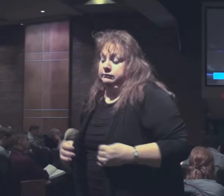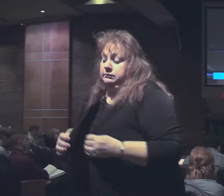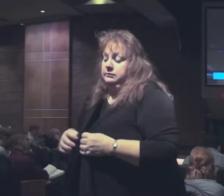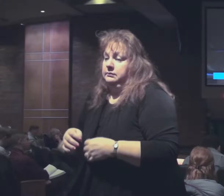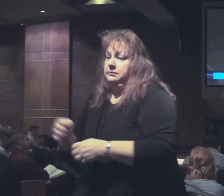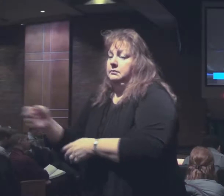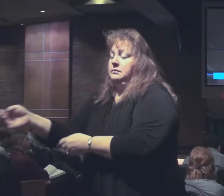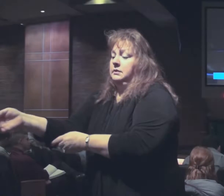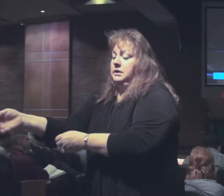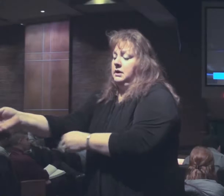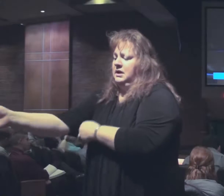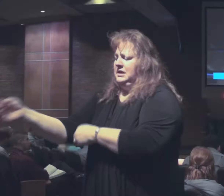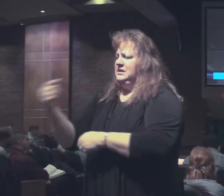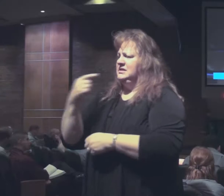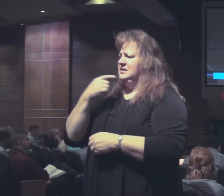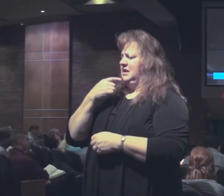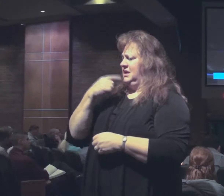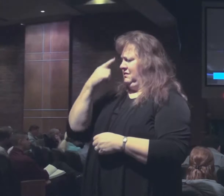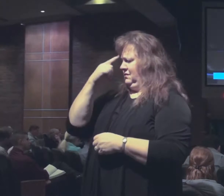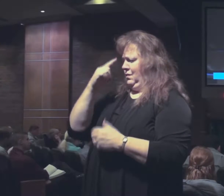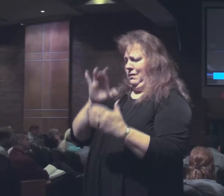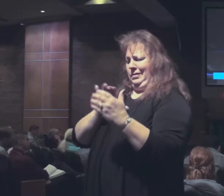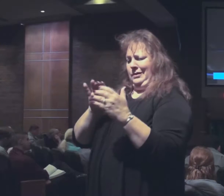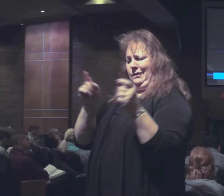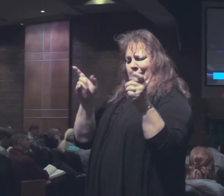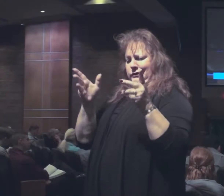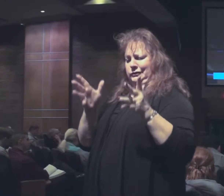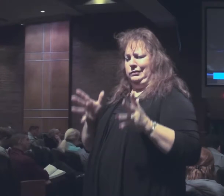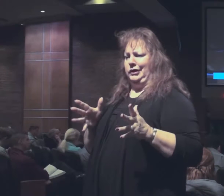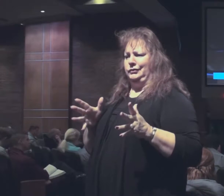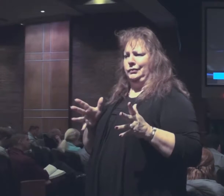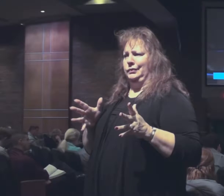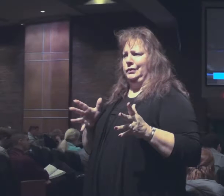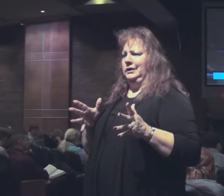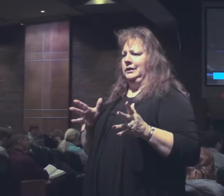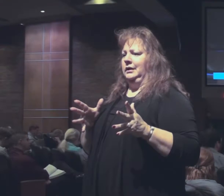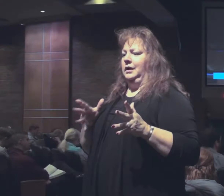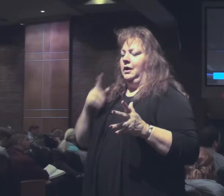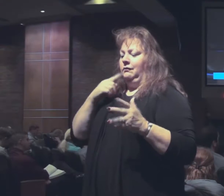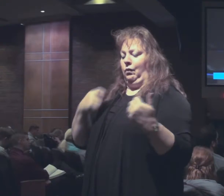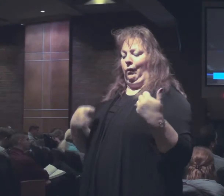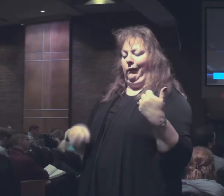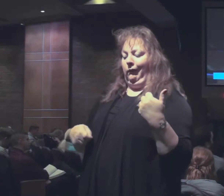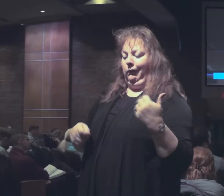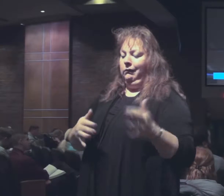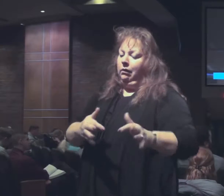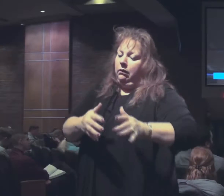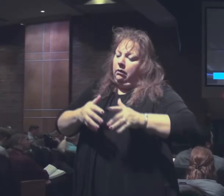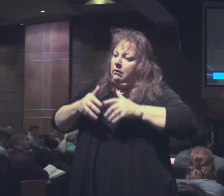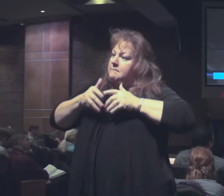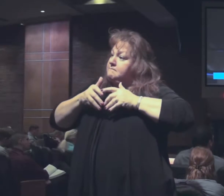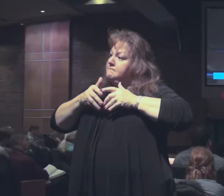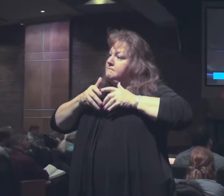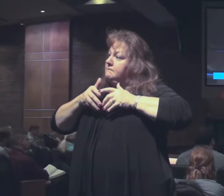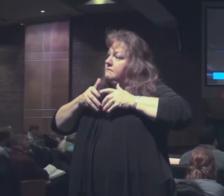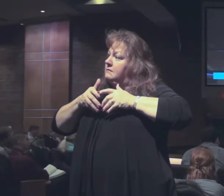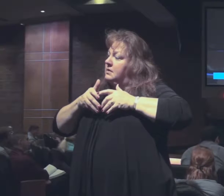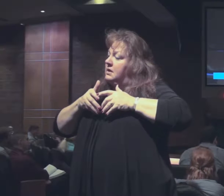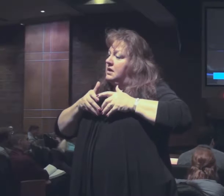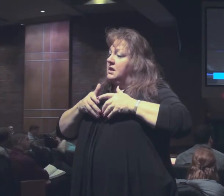Now, it said it's for the choir director on stringed instruments.